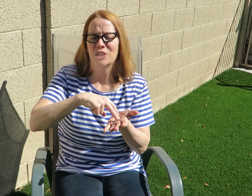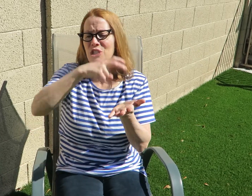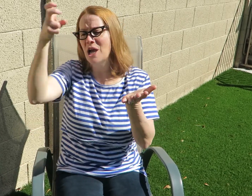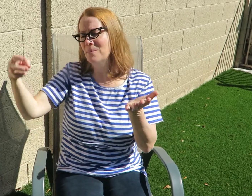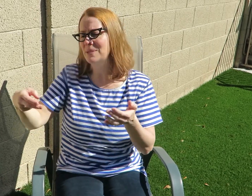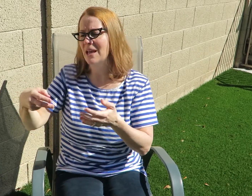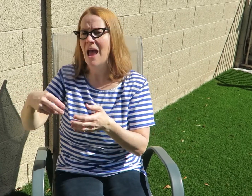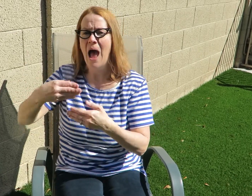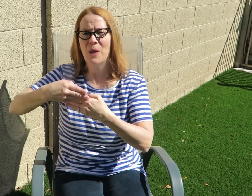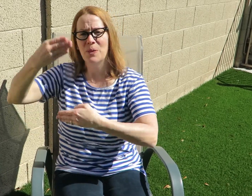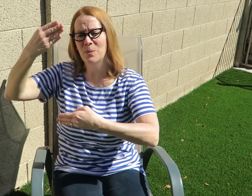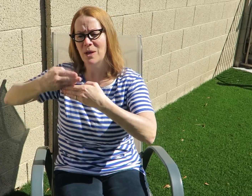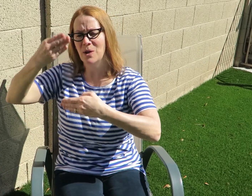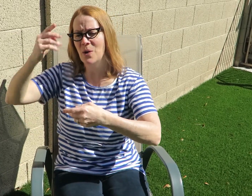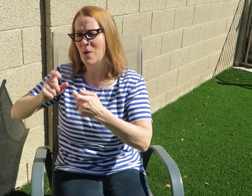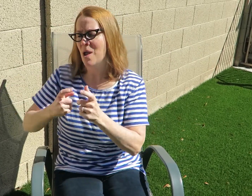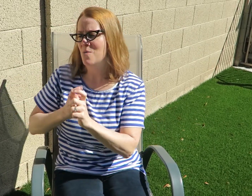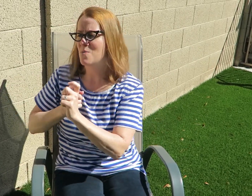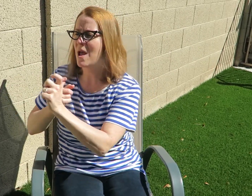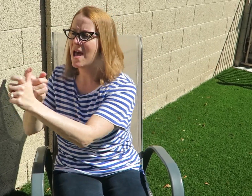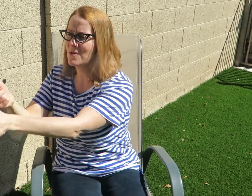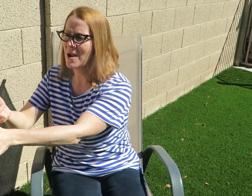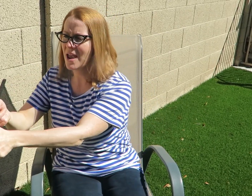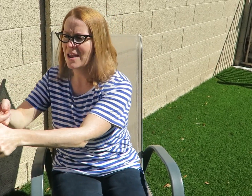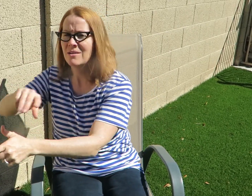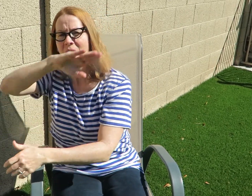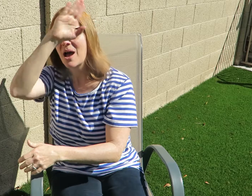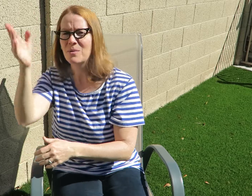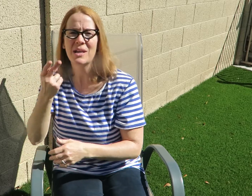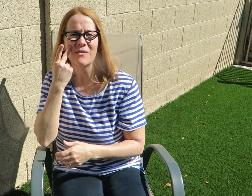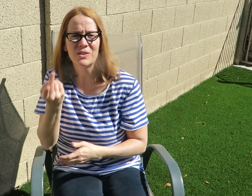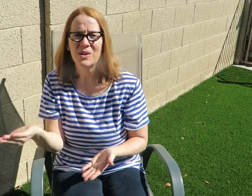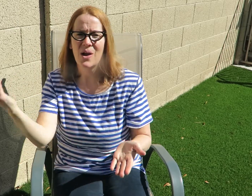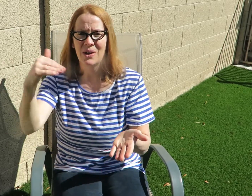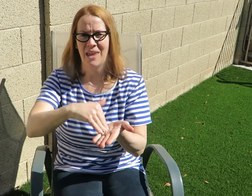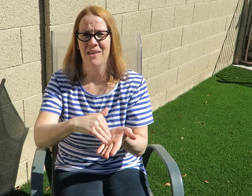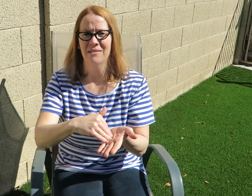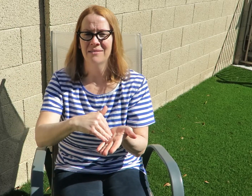and she jumped out the window, ran away, and we never saw her again.